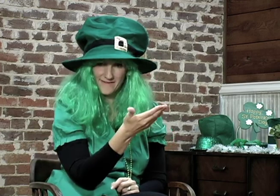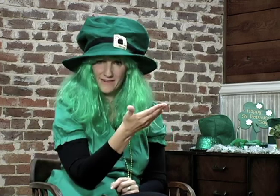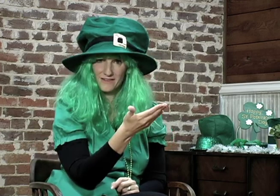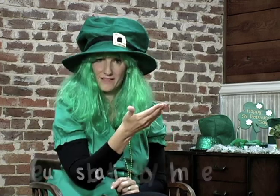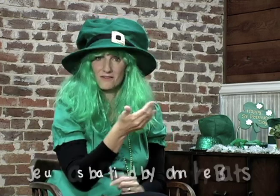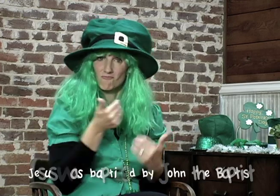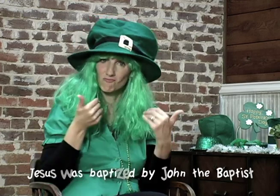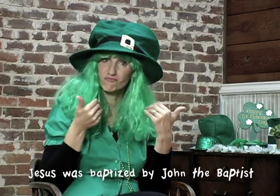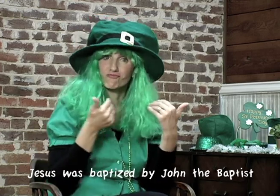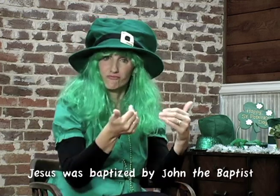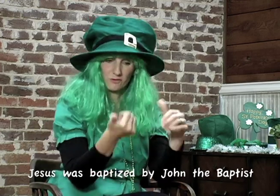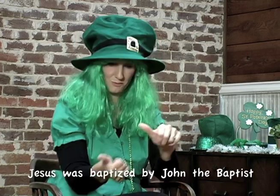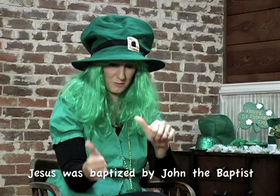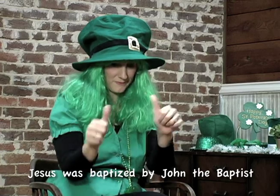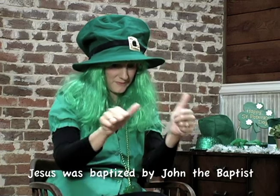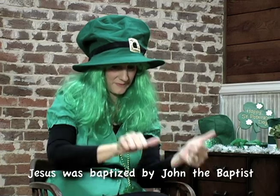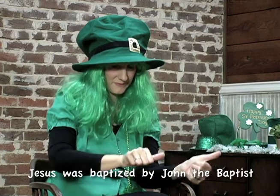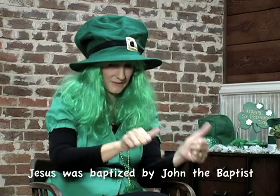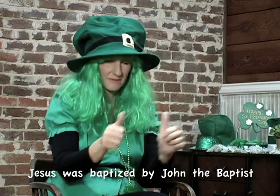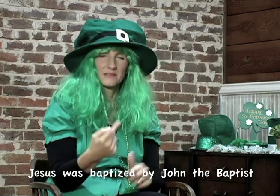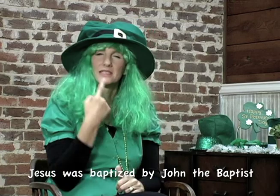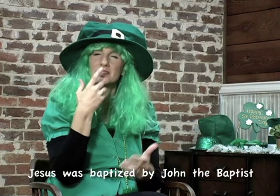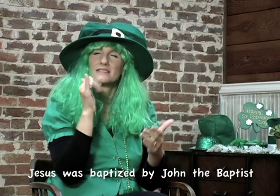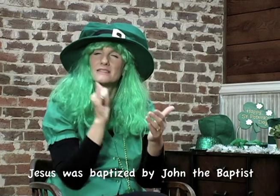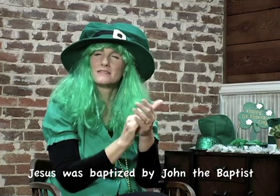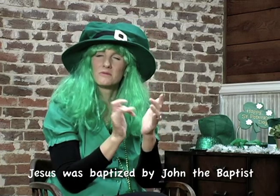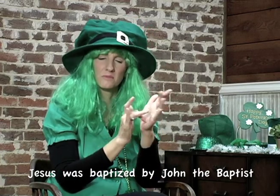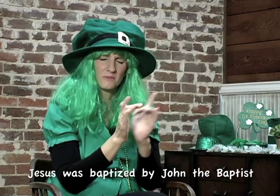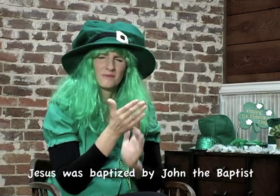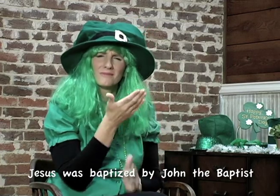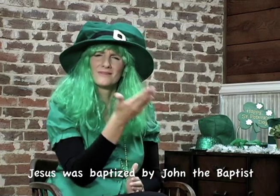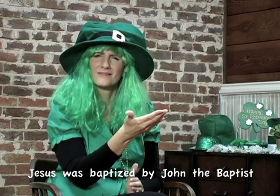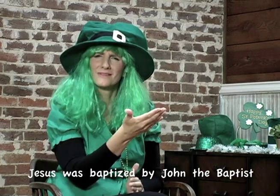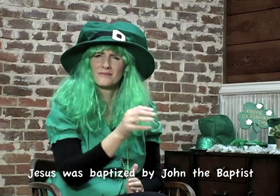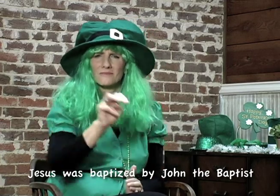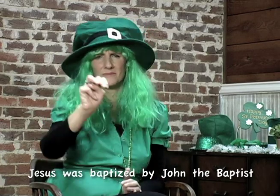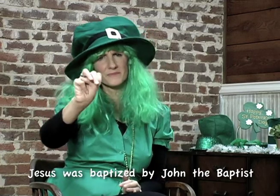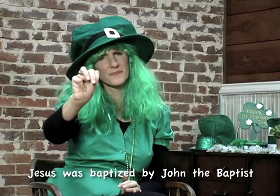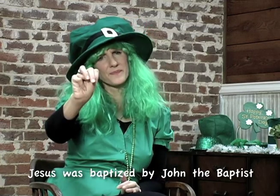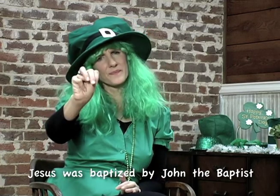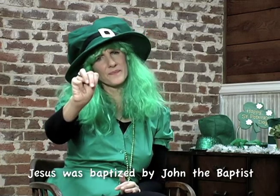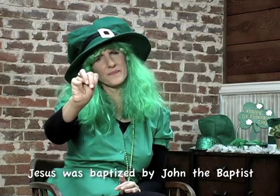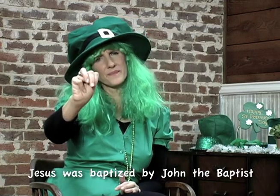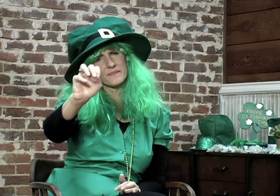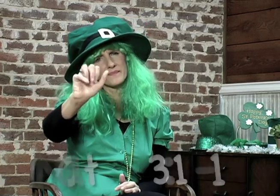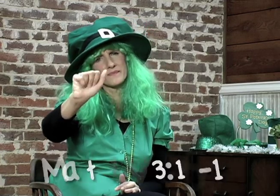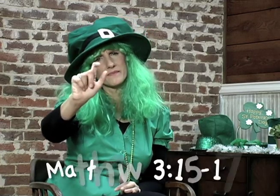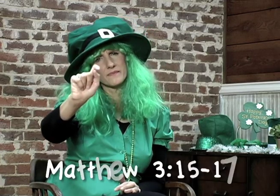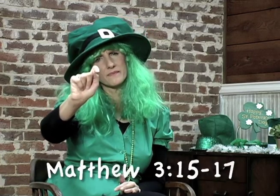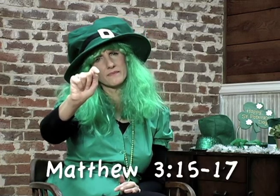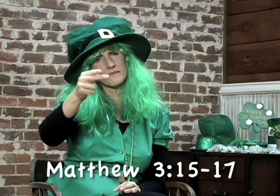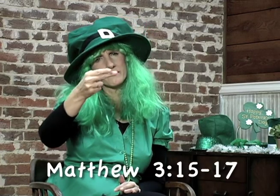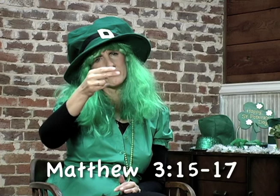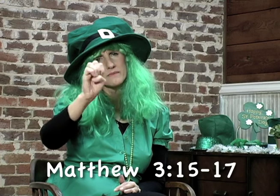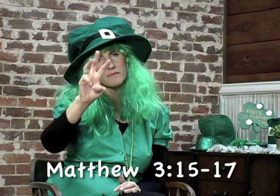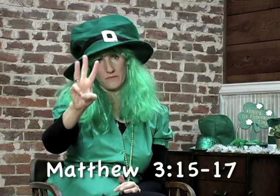He met him there, and he went ahead and was baptized there at the Jordan. We see that in